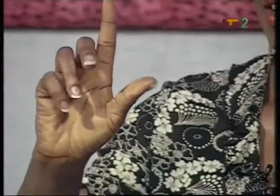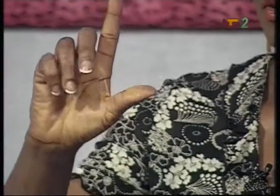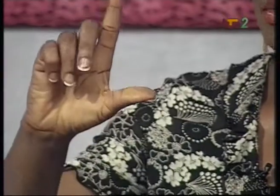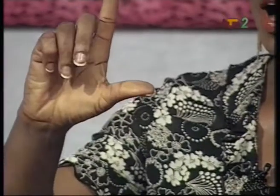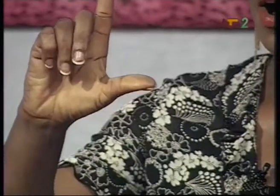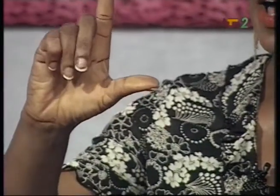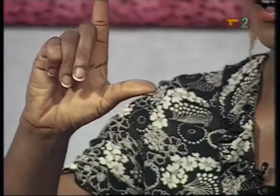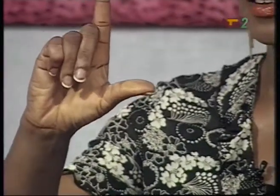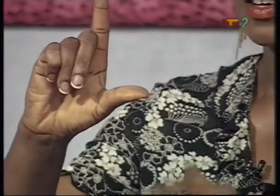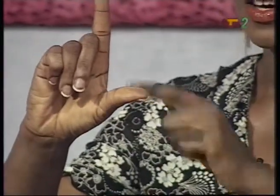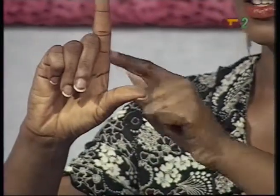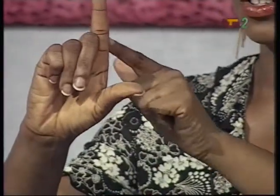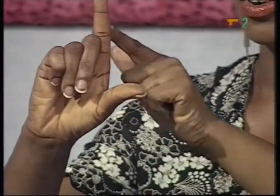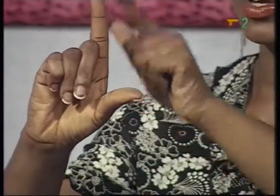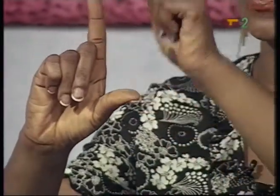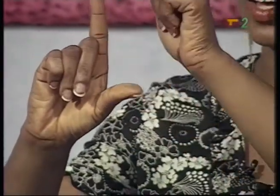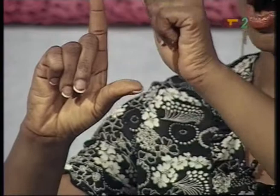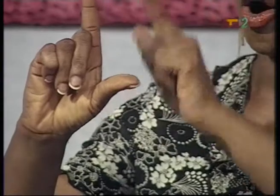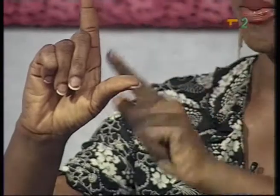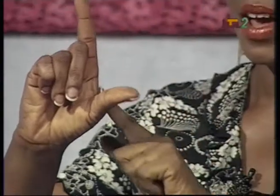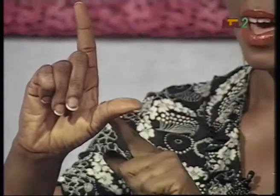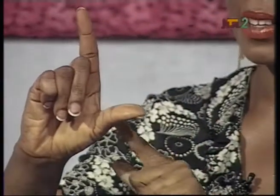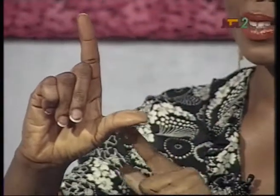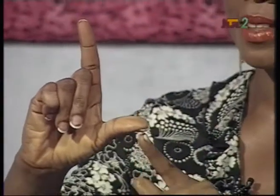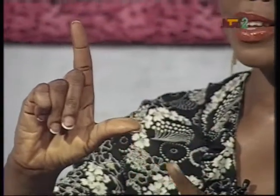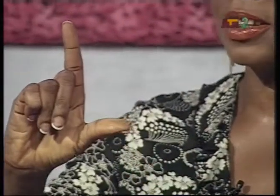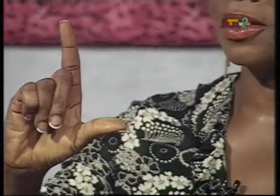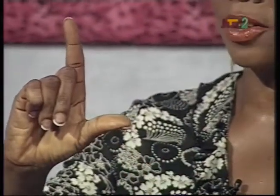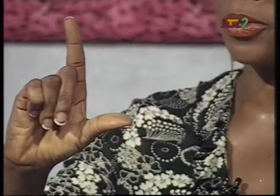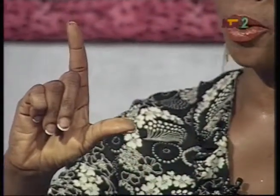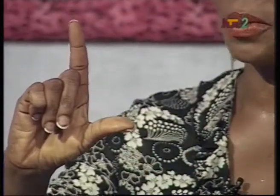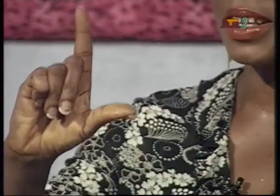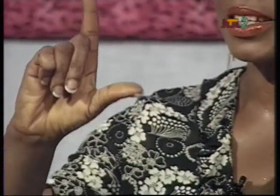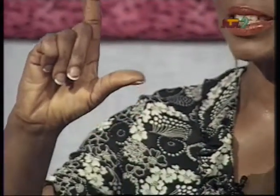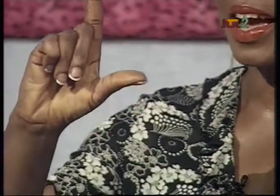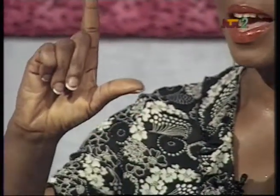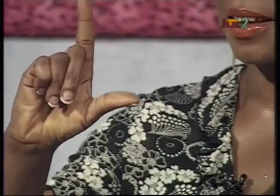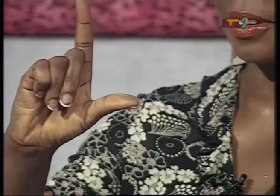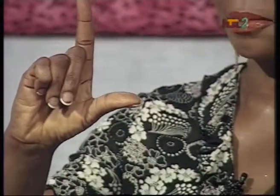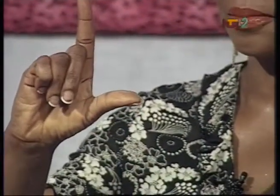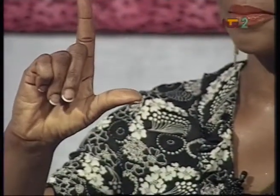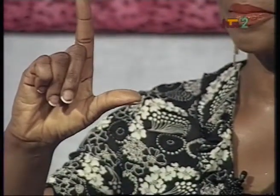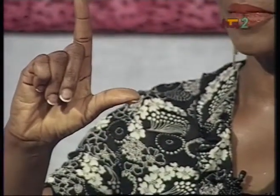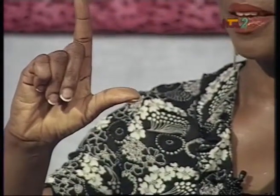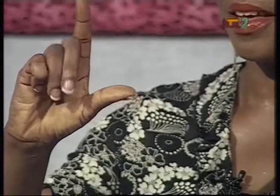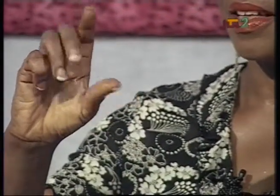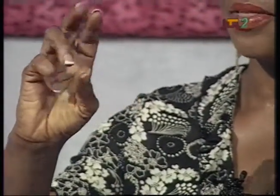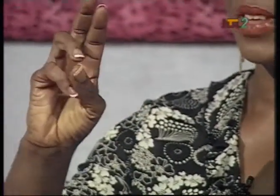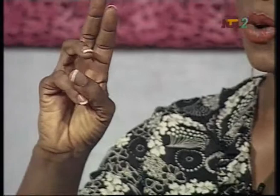Remember our L is your index finger up, extending the thumb. That's letter L. Then we